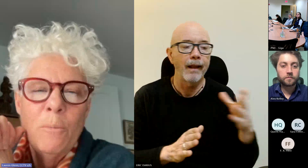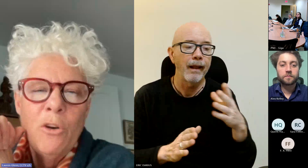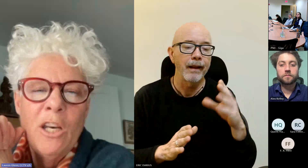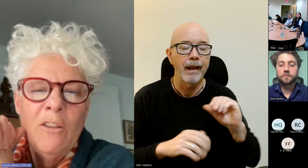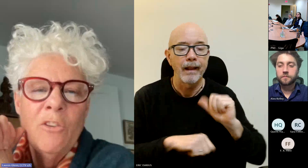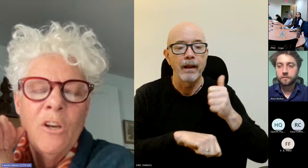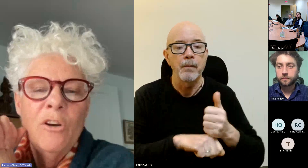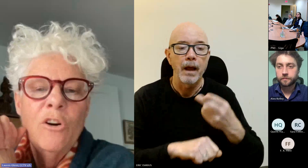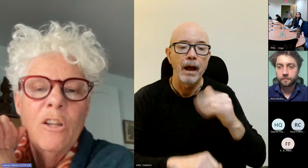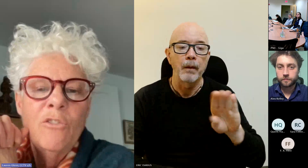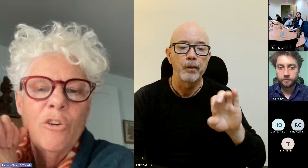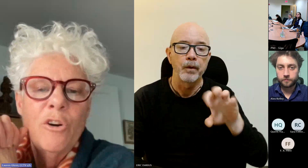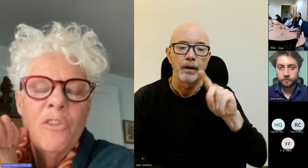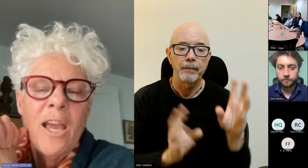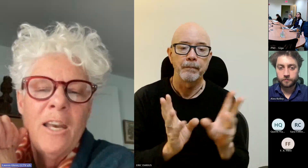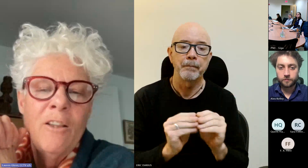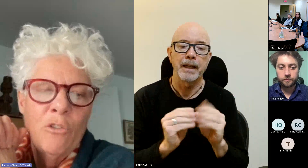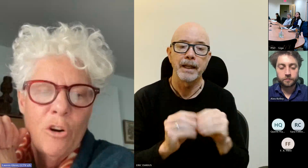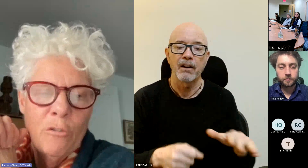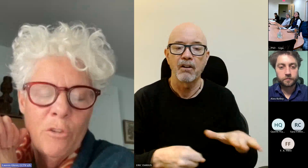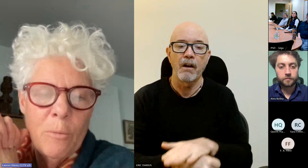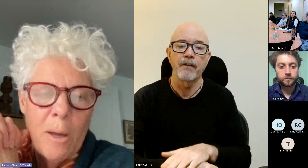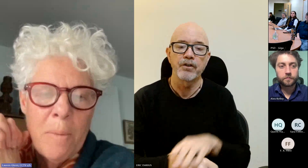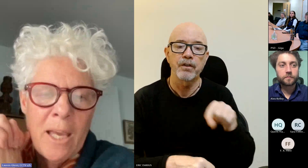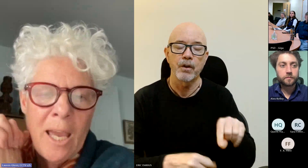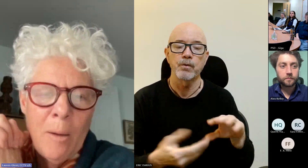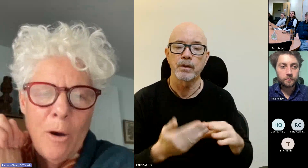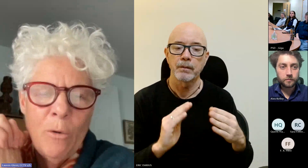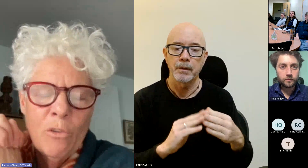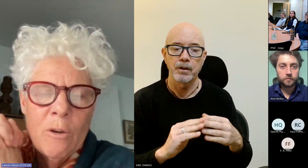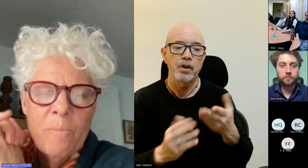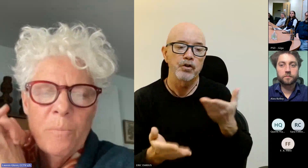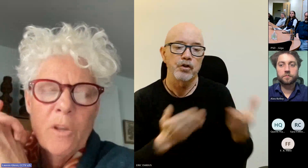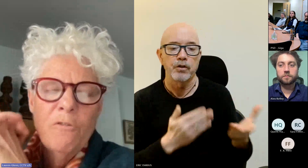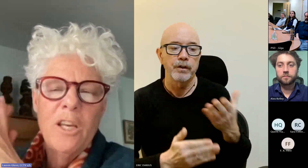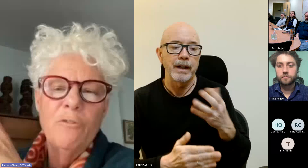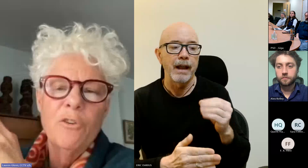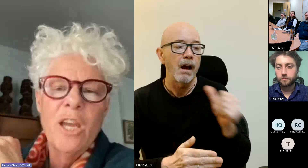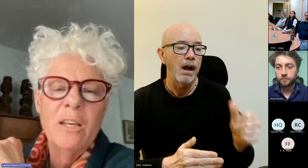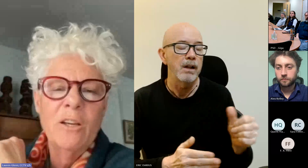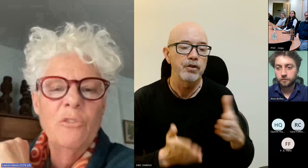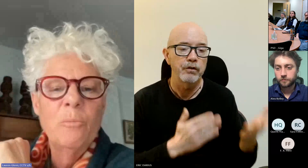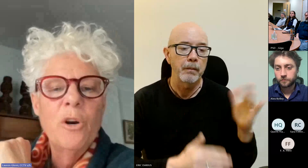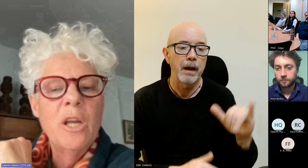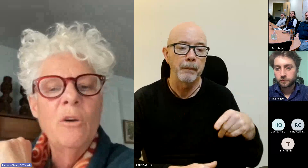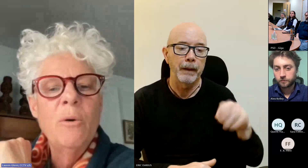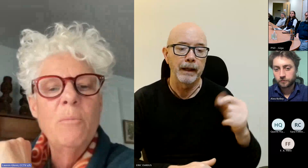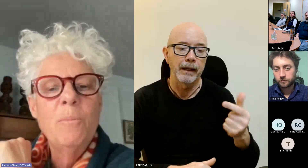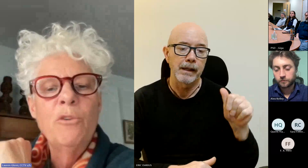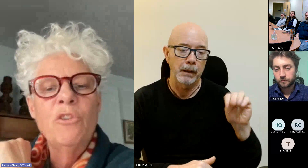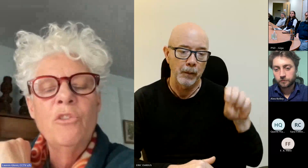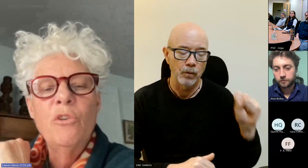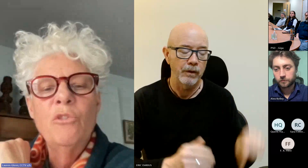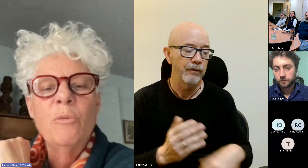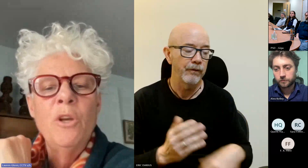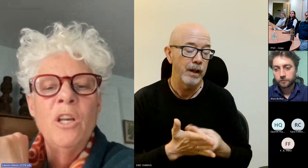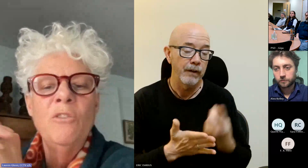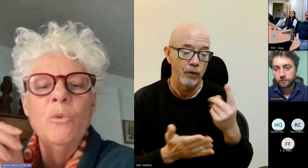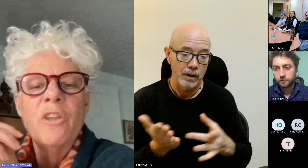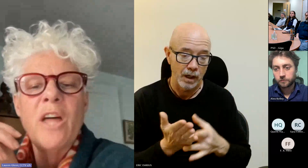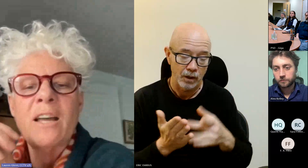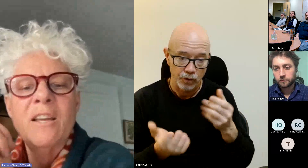in those communities currently served and unserved by PEG AMOs. Funding for technical support and equipment purchase in